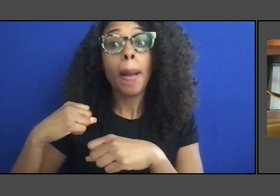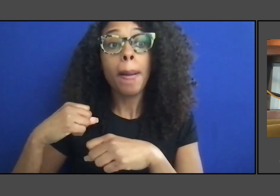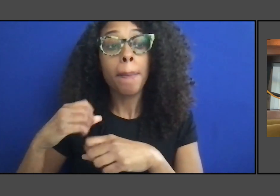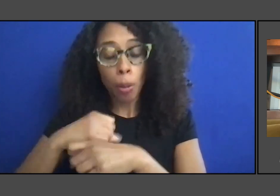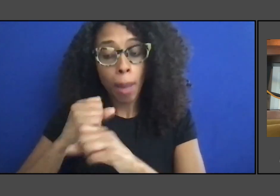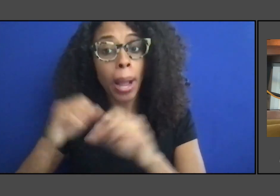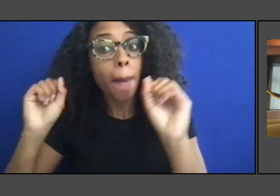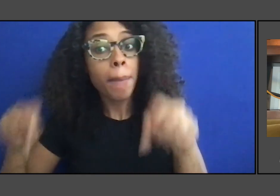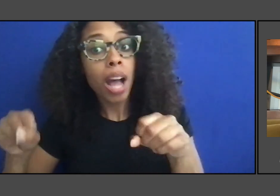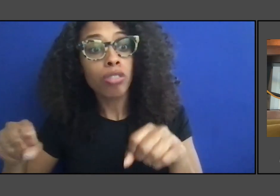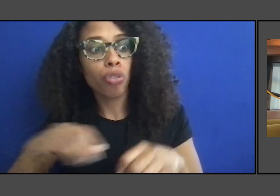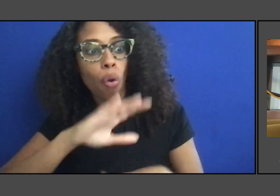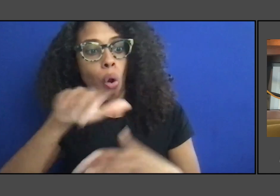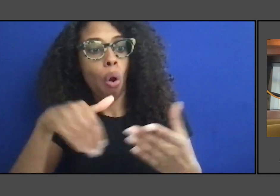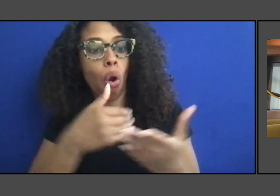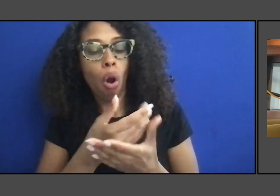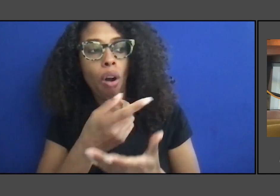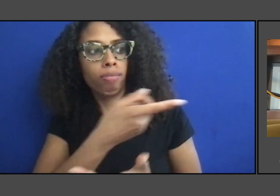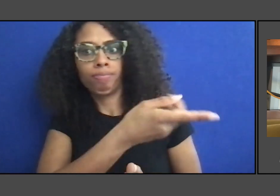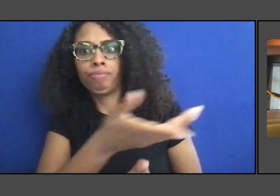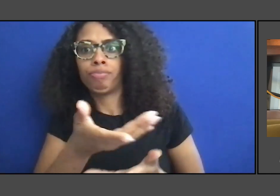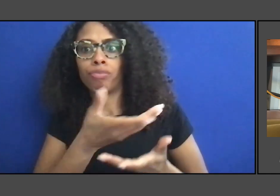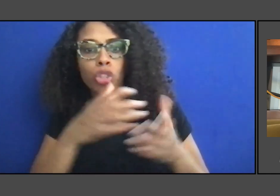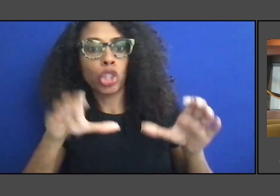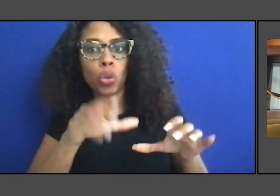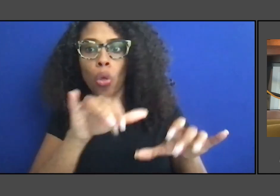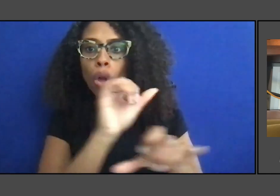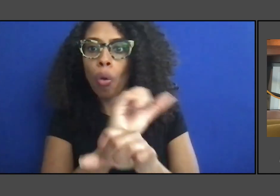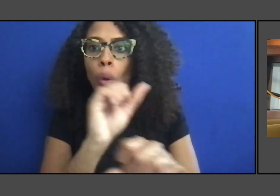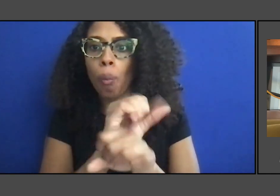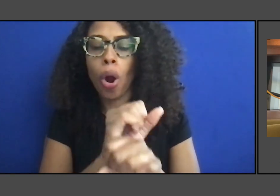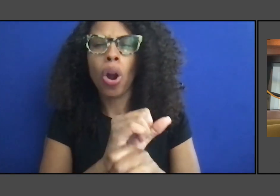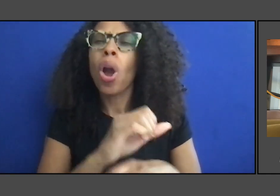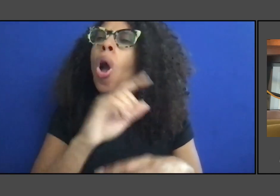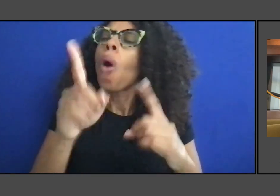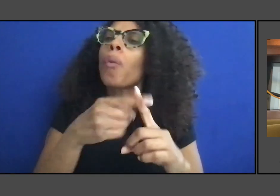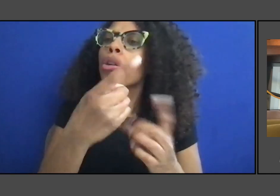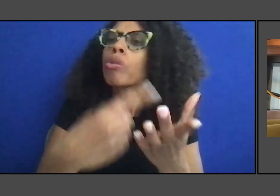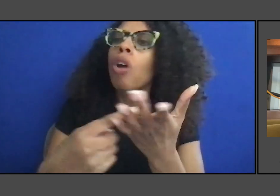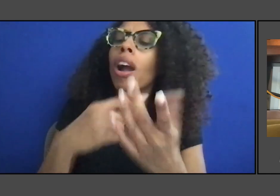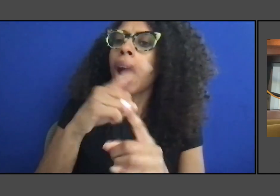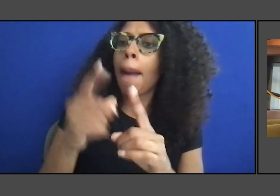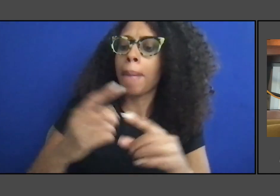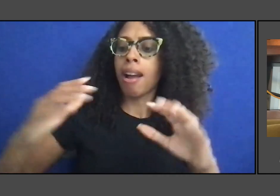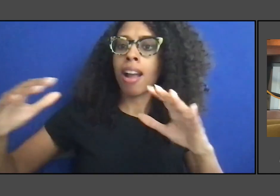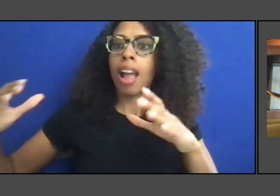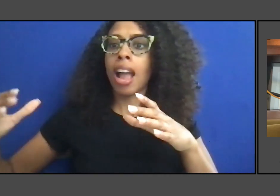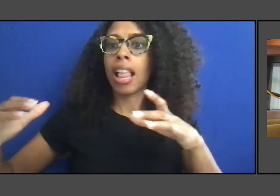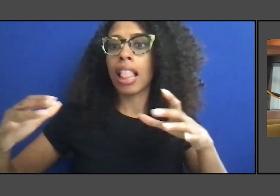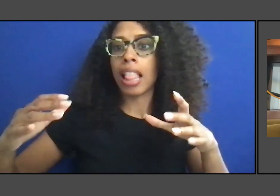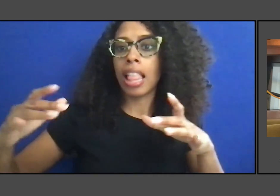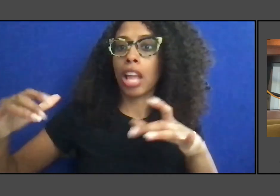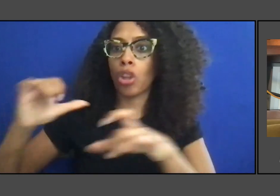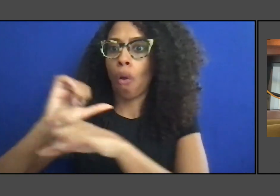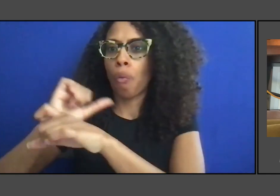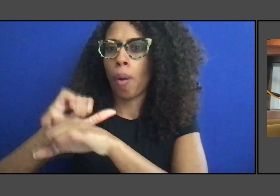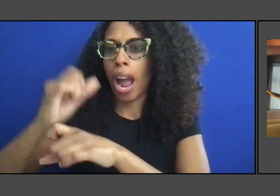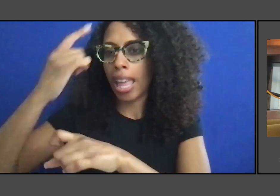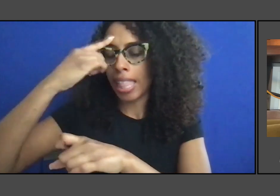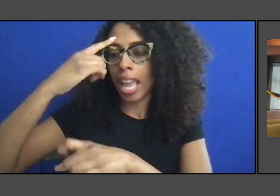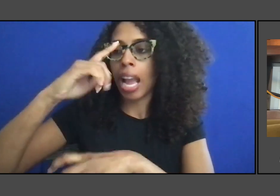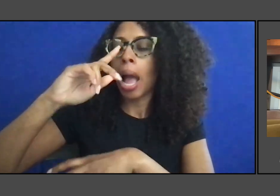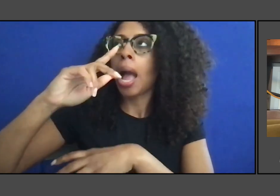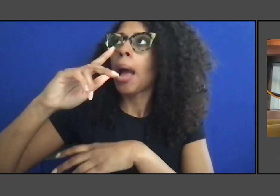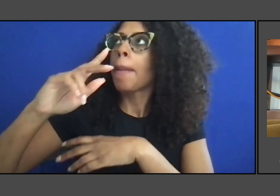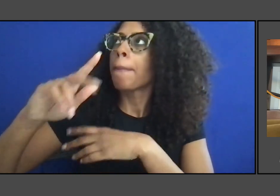about the music being a collective work, I think so much about reciprocity, so much about how do we, once we get